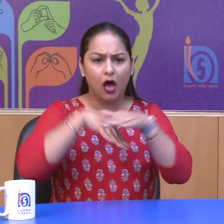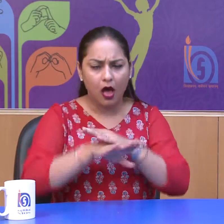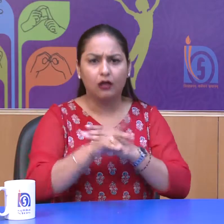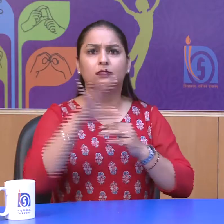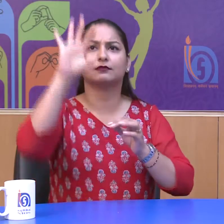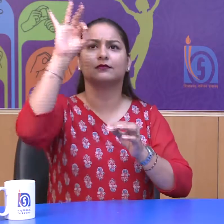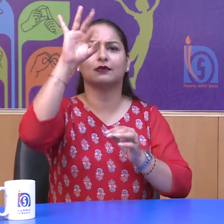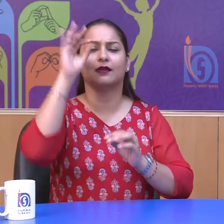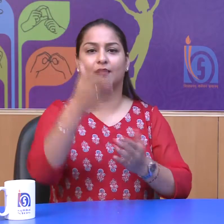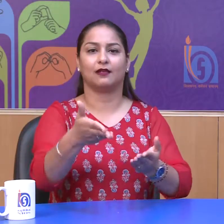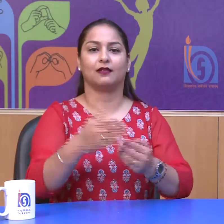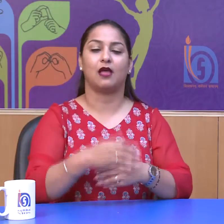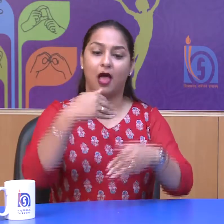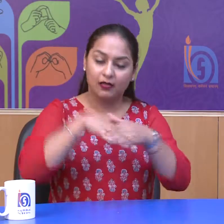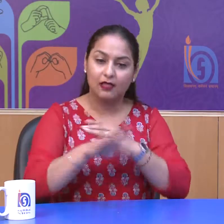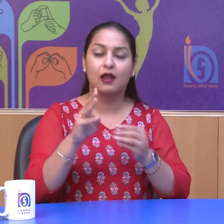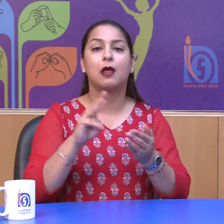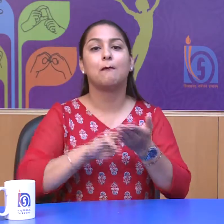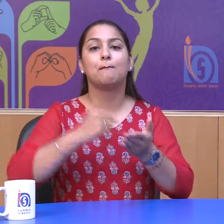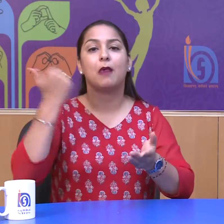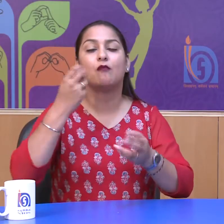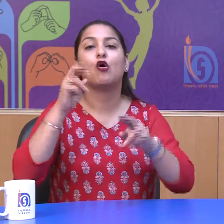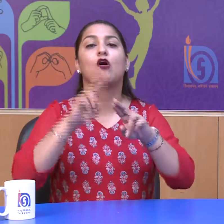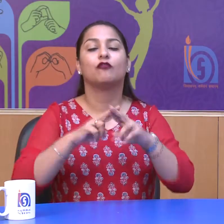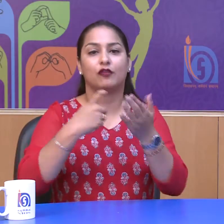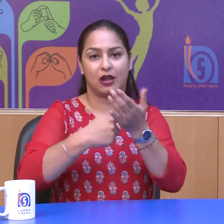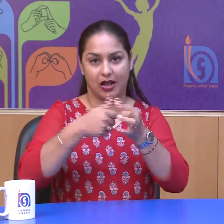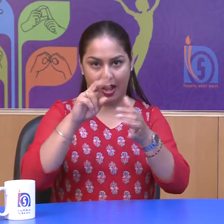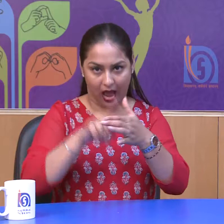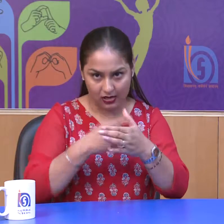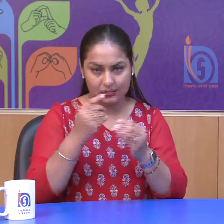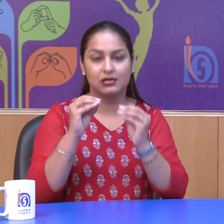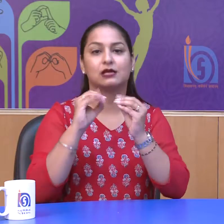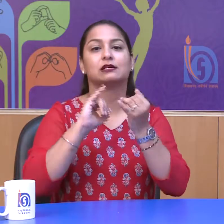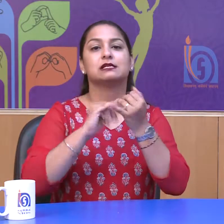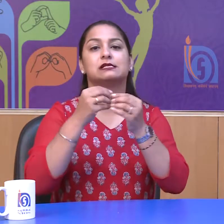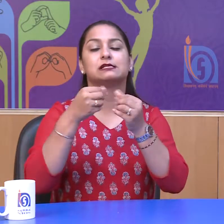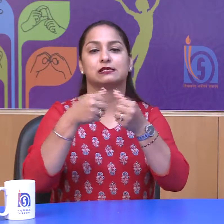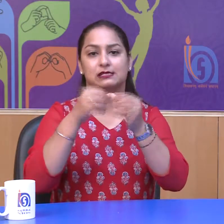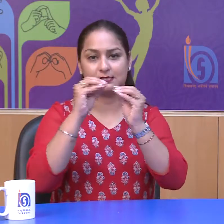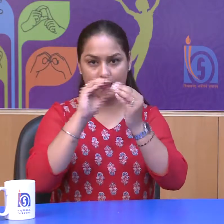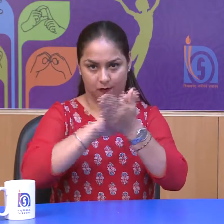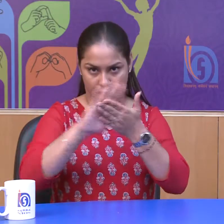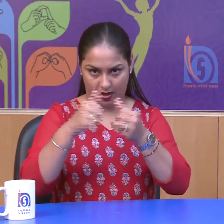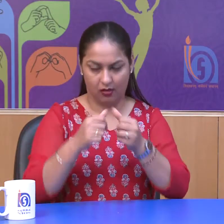Rajya Sabha are elected indirectly. Moreover, certain percentage